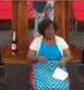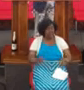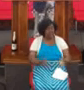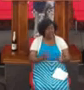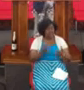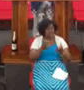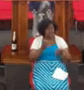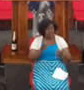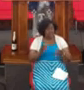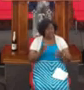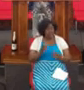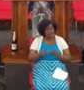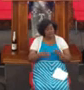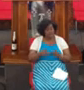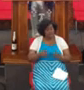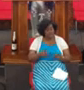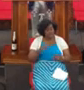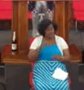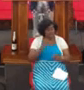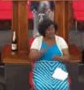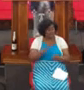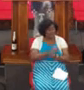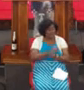If ushers and deacons, and